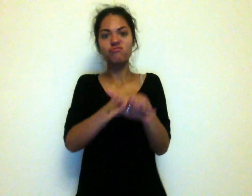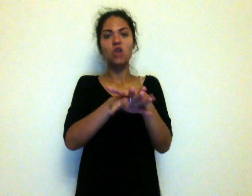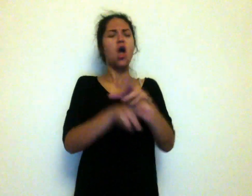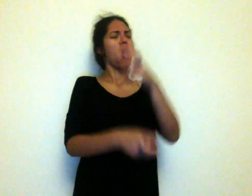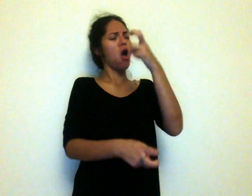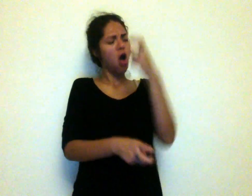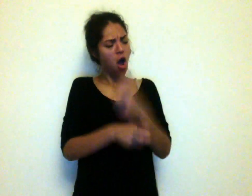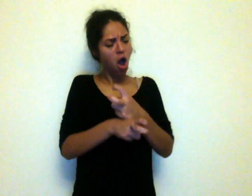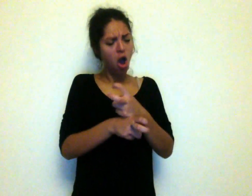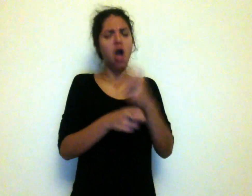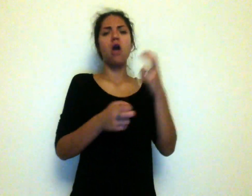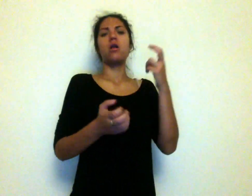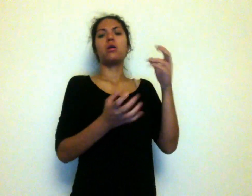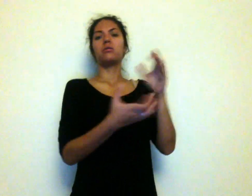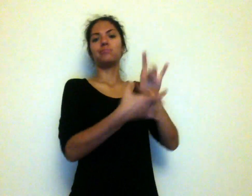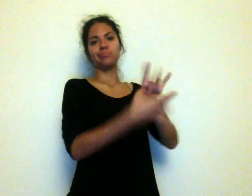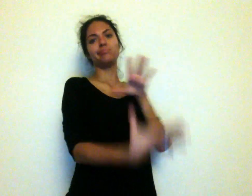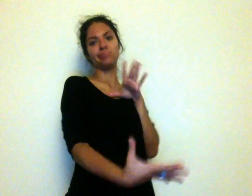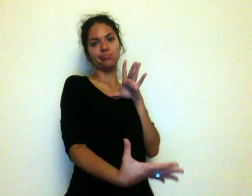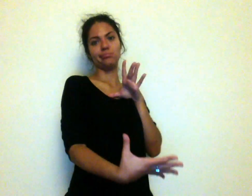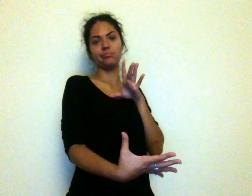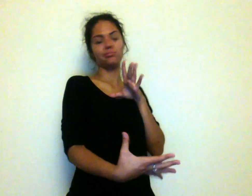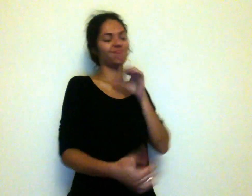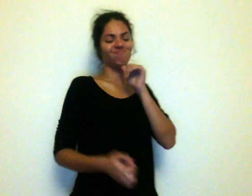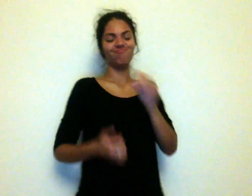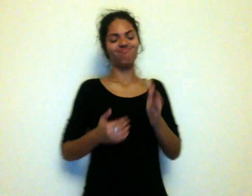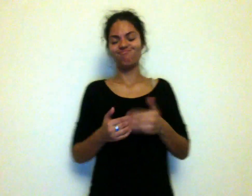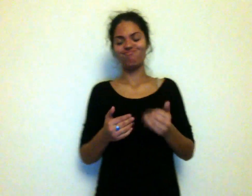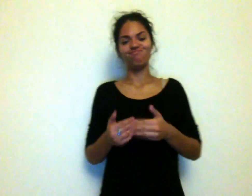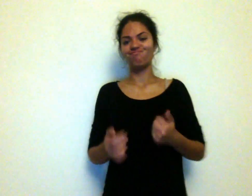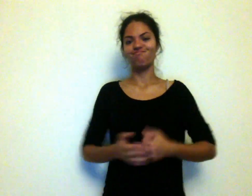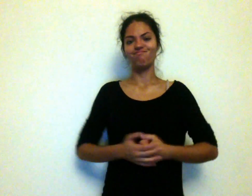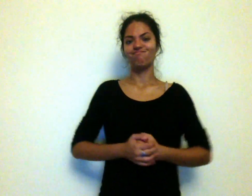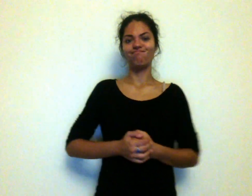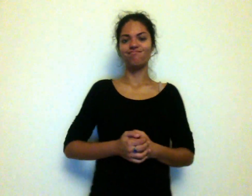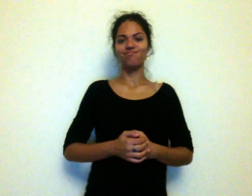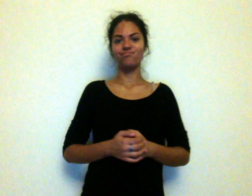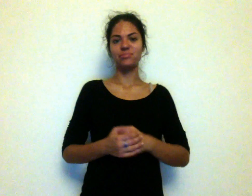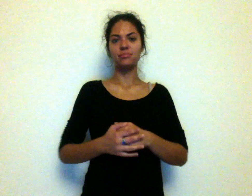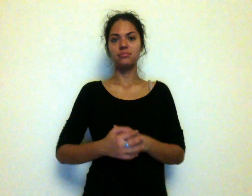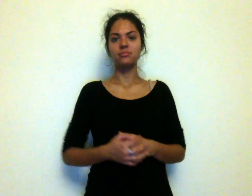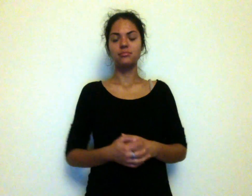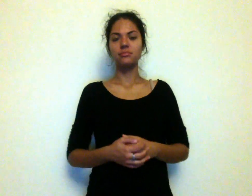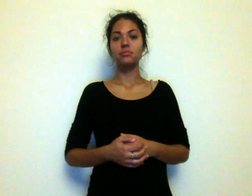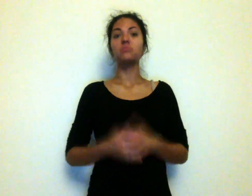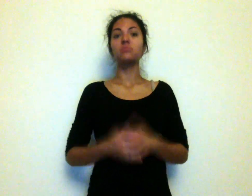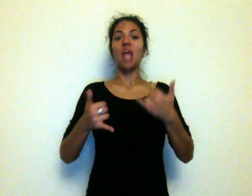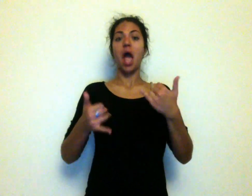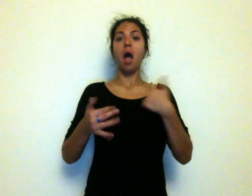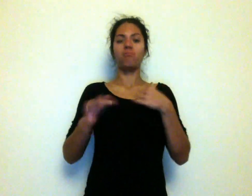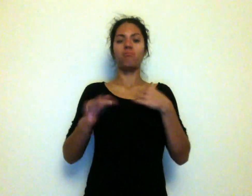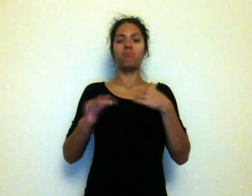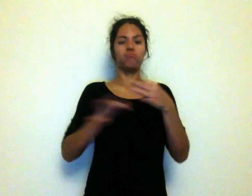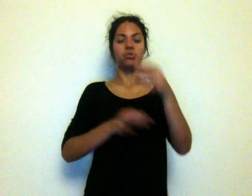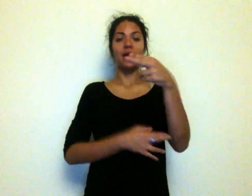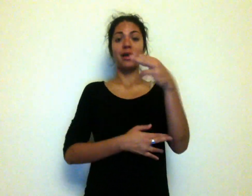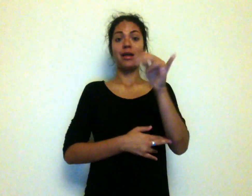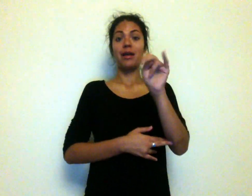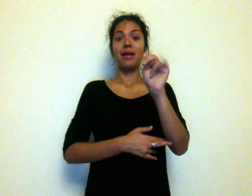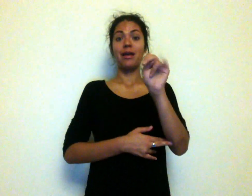of course, has that indistinguishability in that particular setting. Now, what I would like to do is give you what